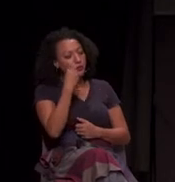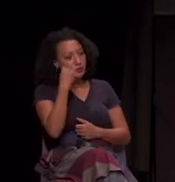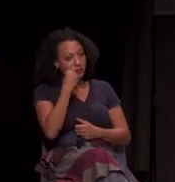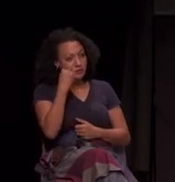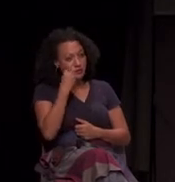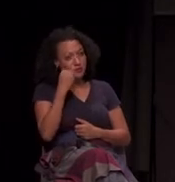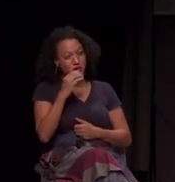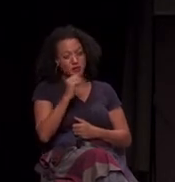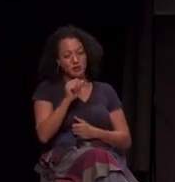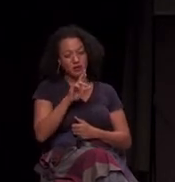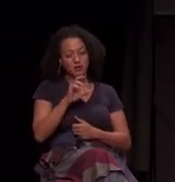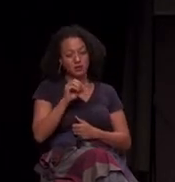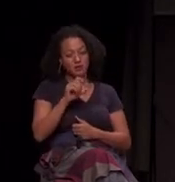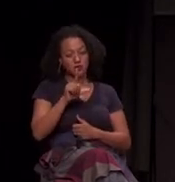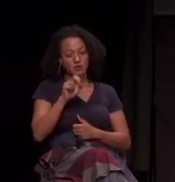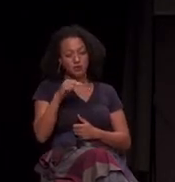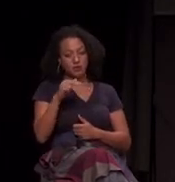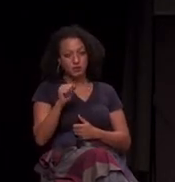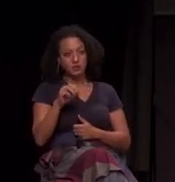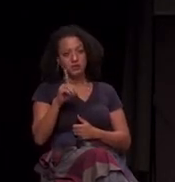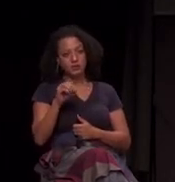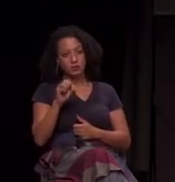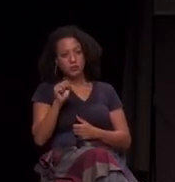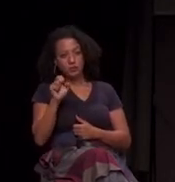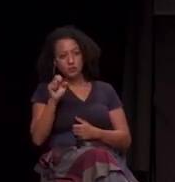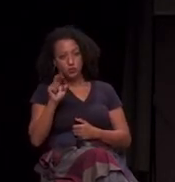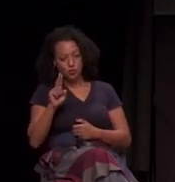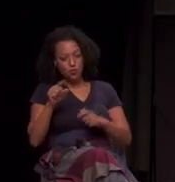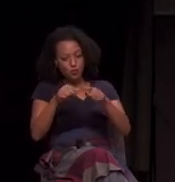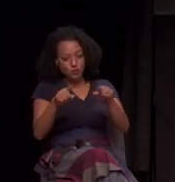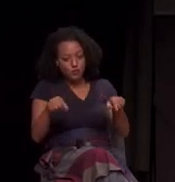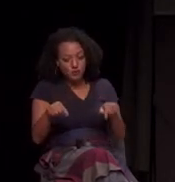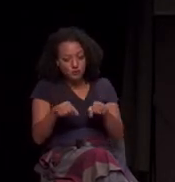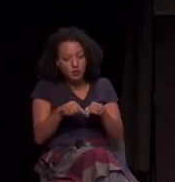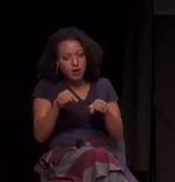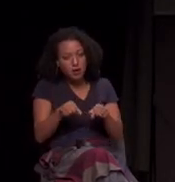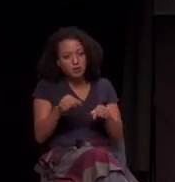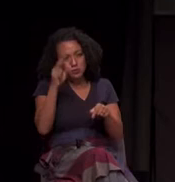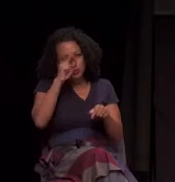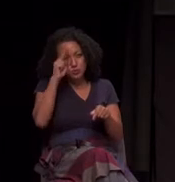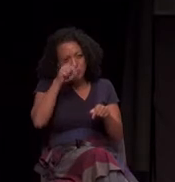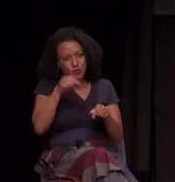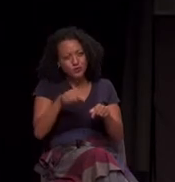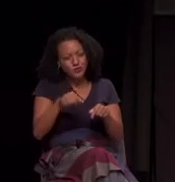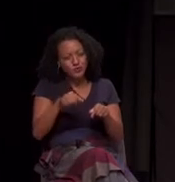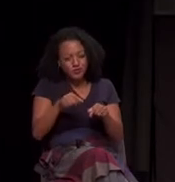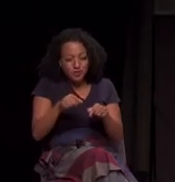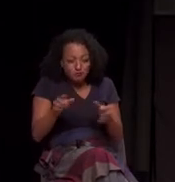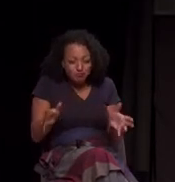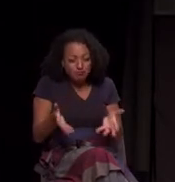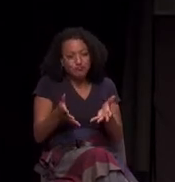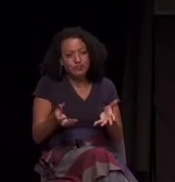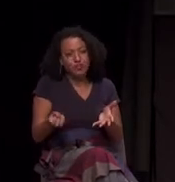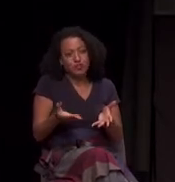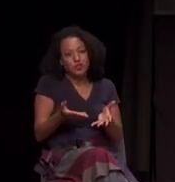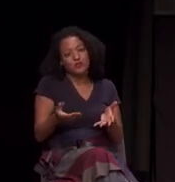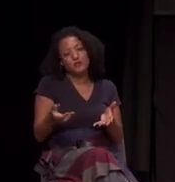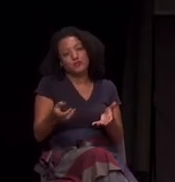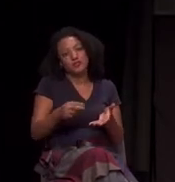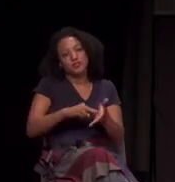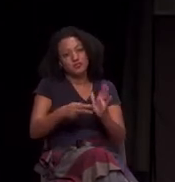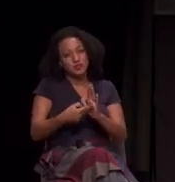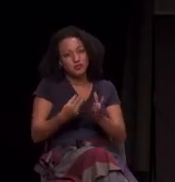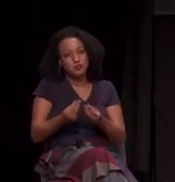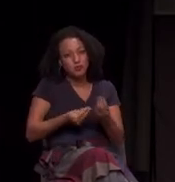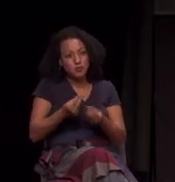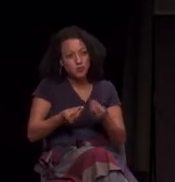Sul, ao ressignificar espaços de memória da escravidão e do racismo em Charleston, como foi a sua relação com a comunidade branca